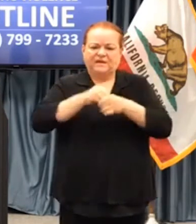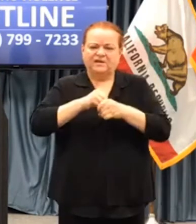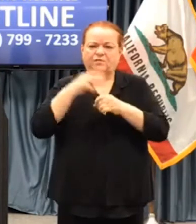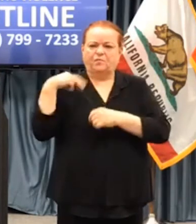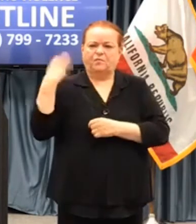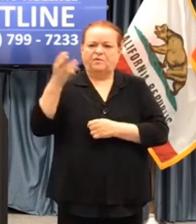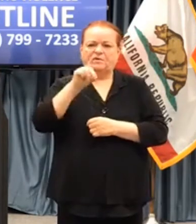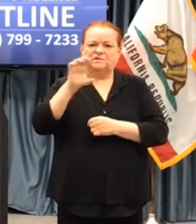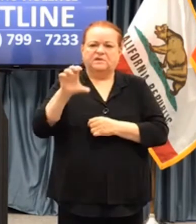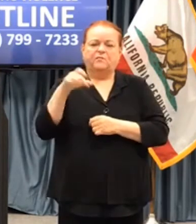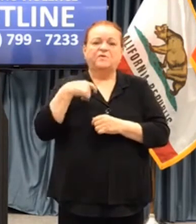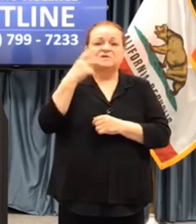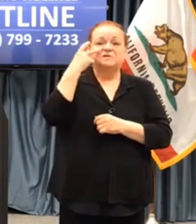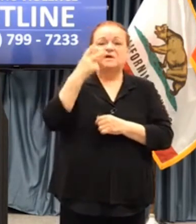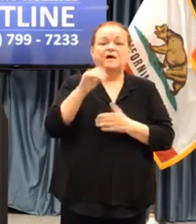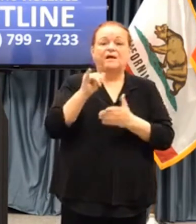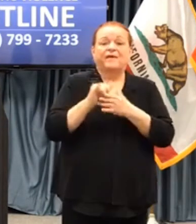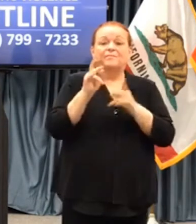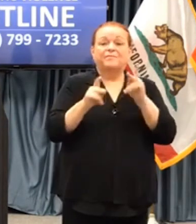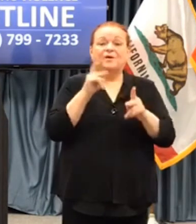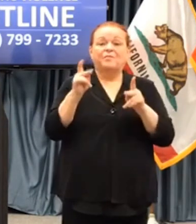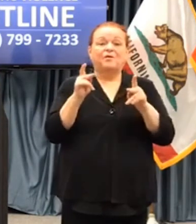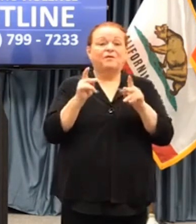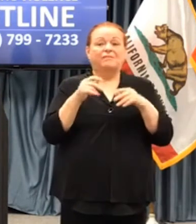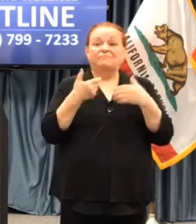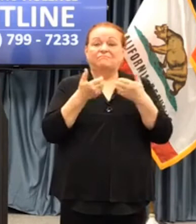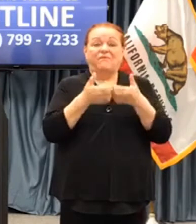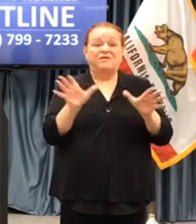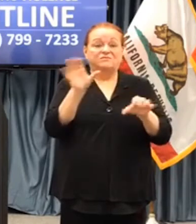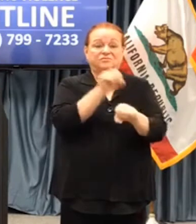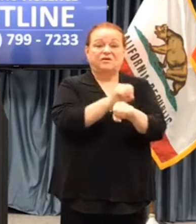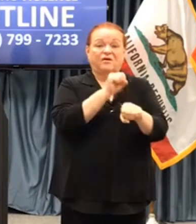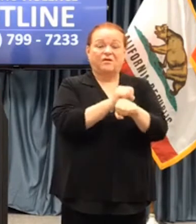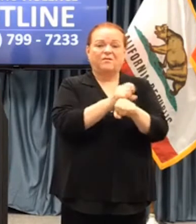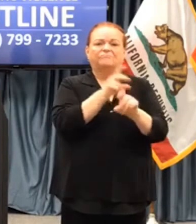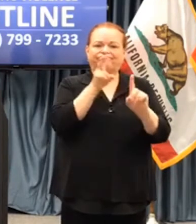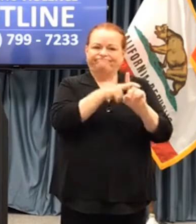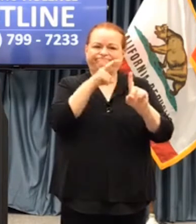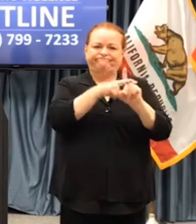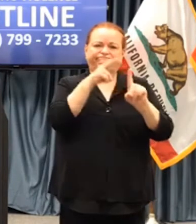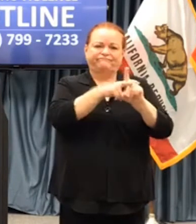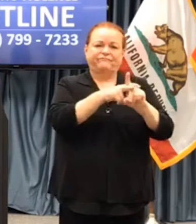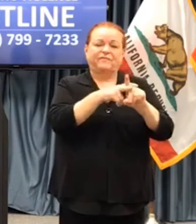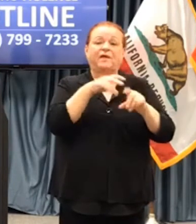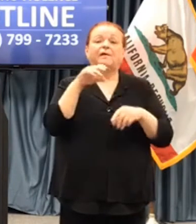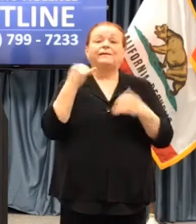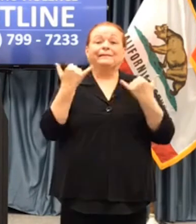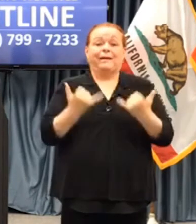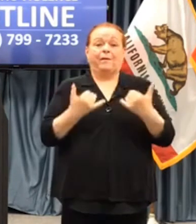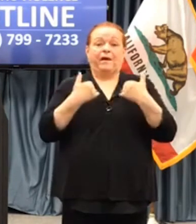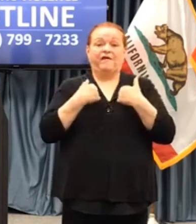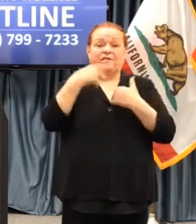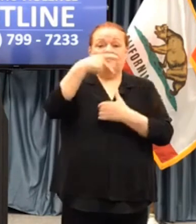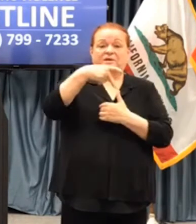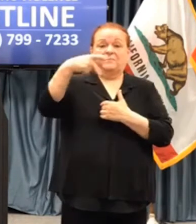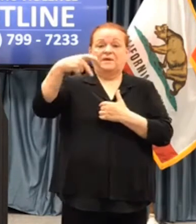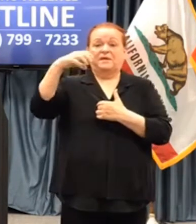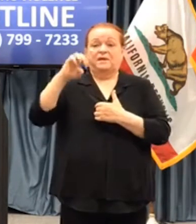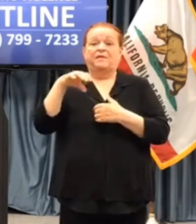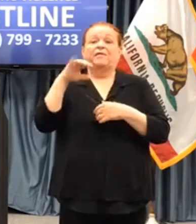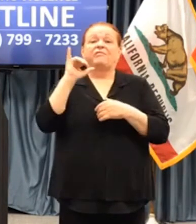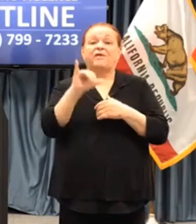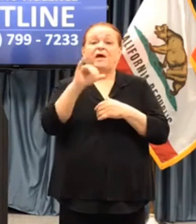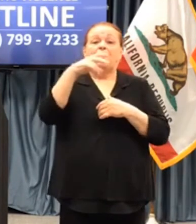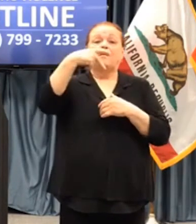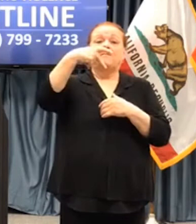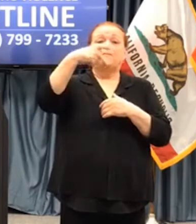that jobless claims continue rising, and the Paycheck Protection Program is now out of money. I